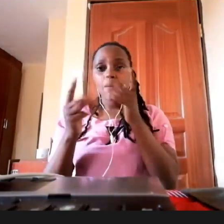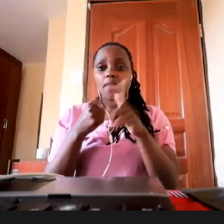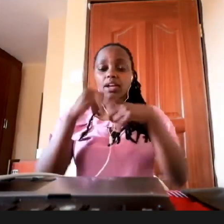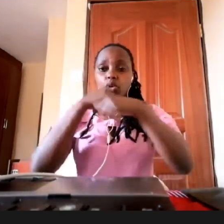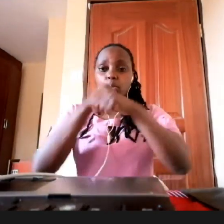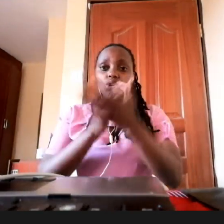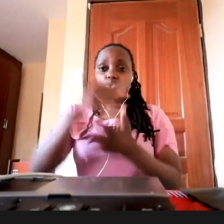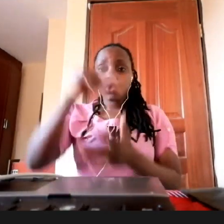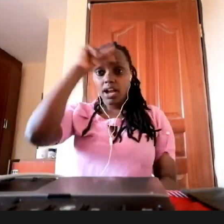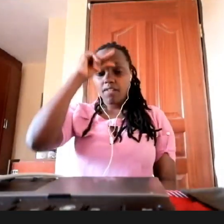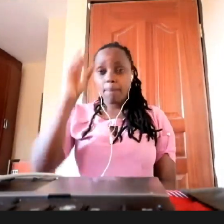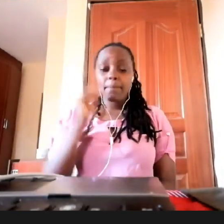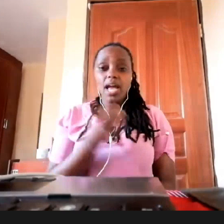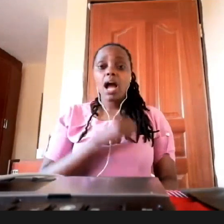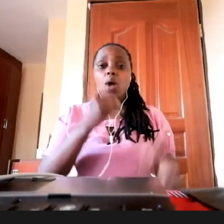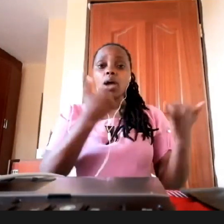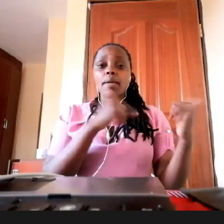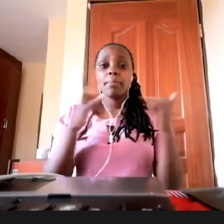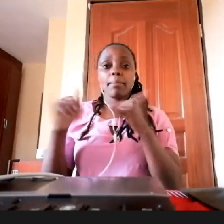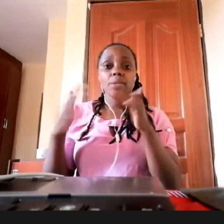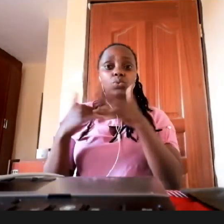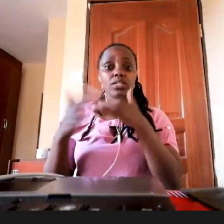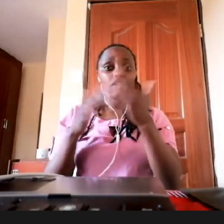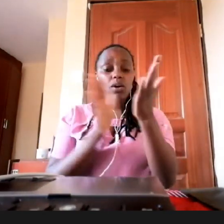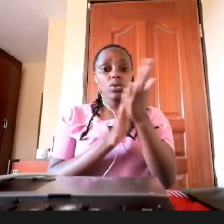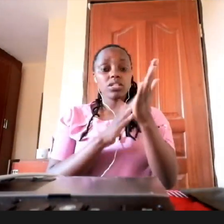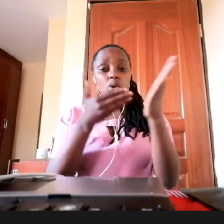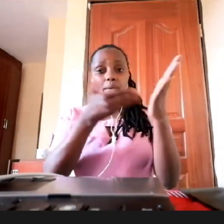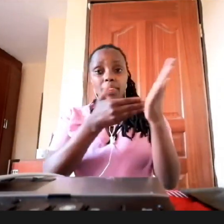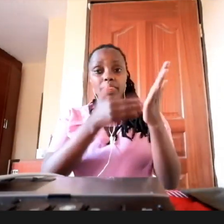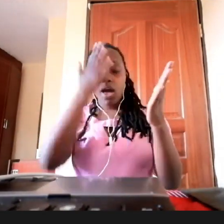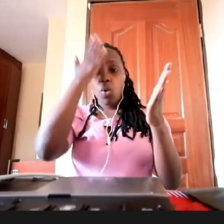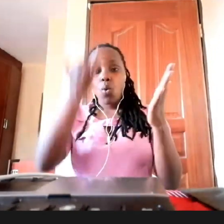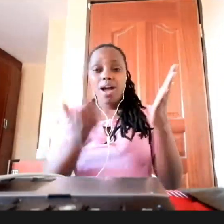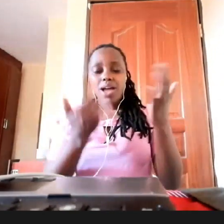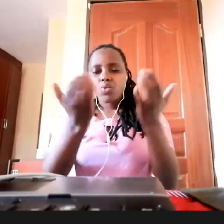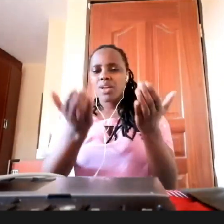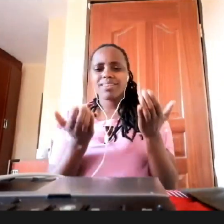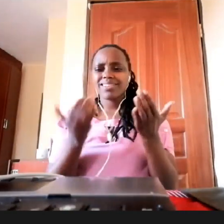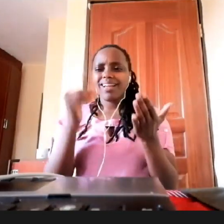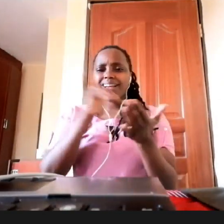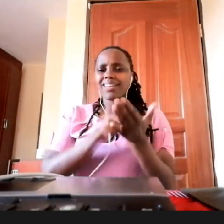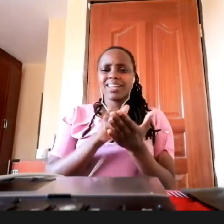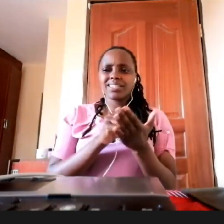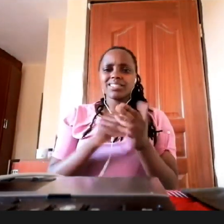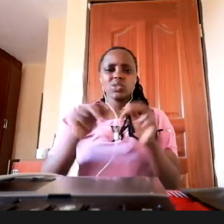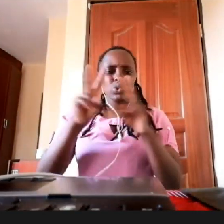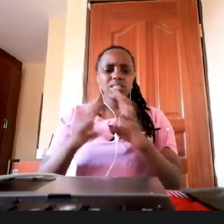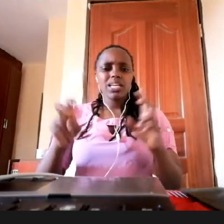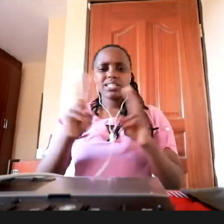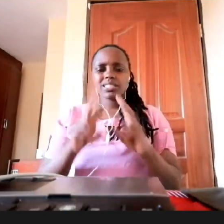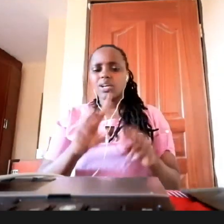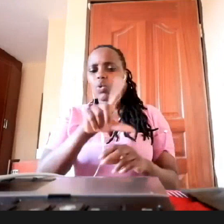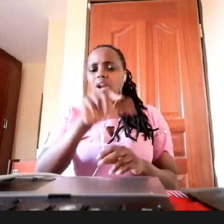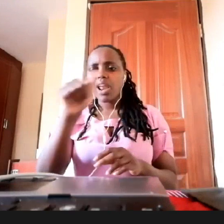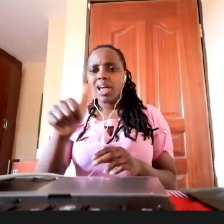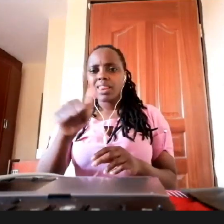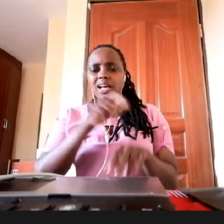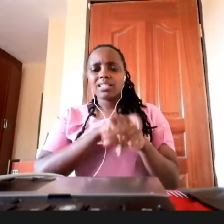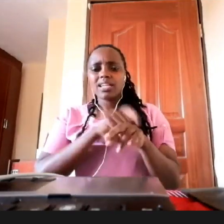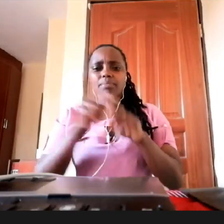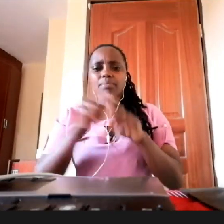governments are implementing what was recommended, so that we don't need again to come looking for each other when it's reporting